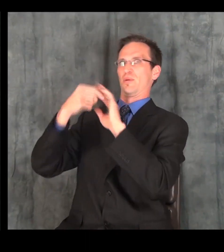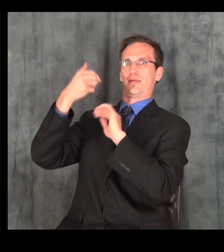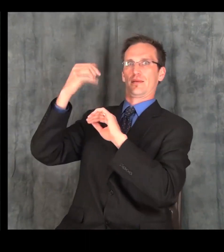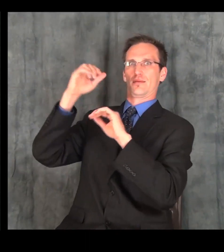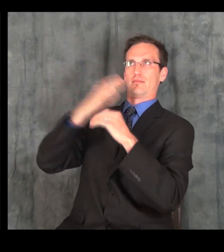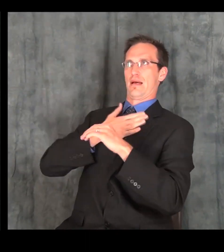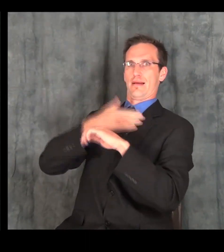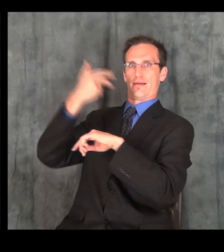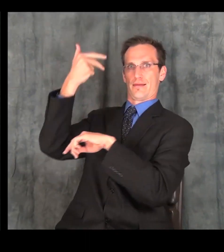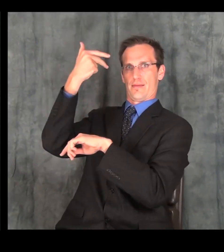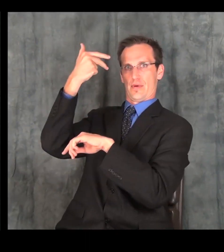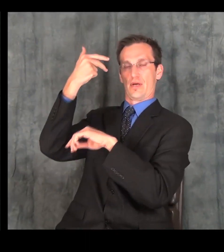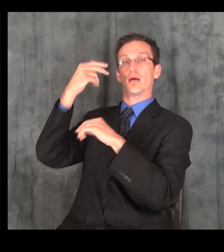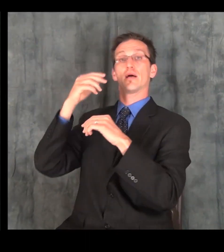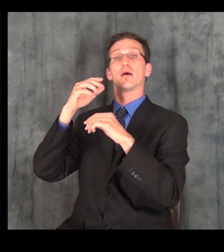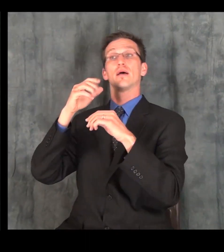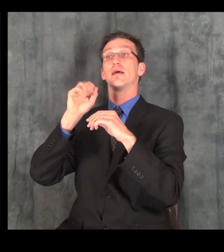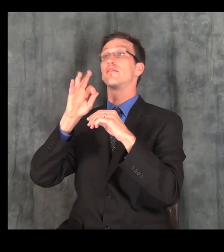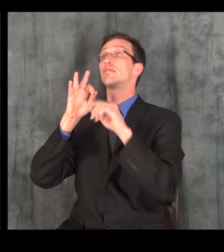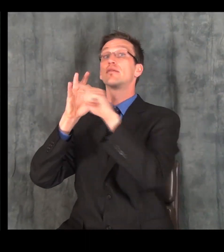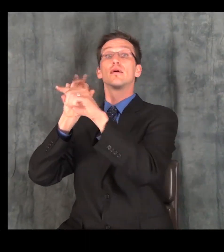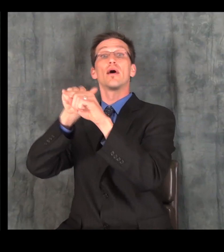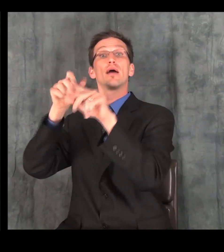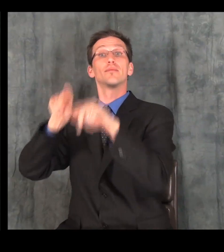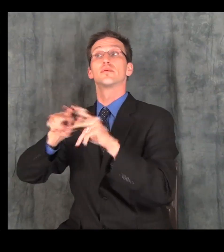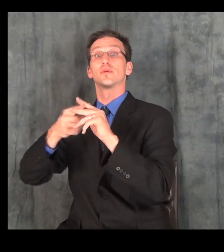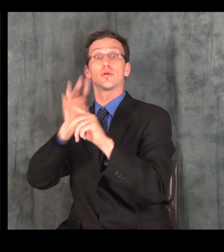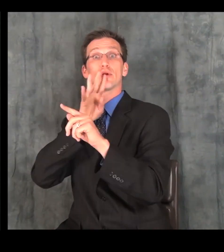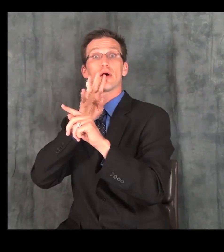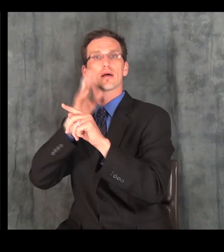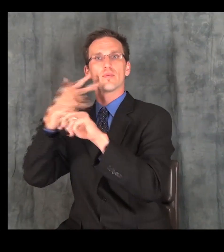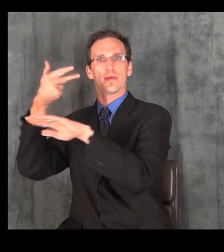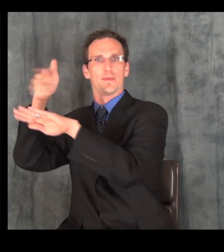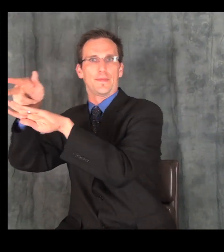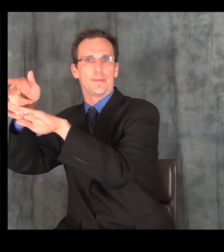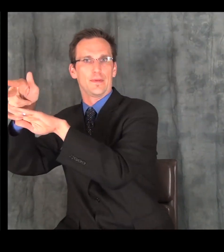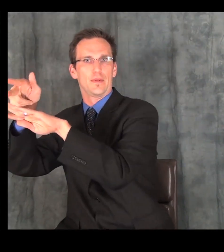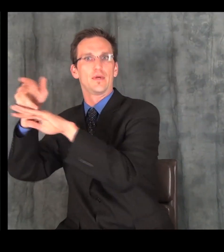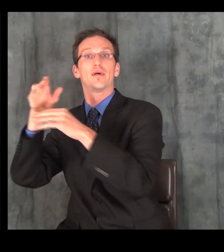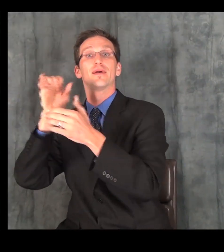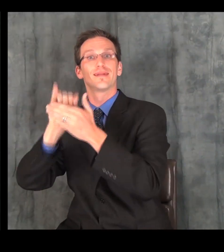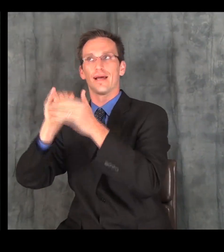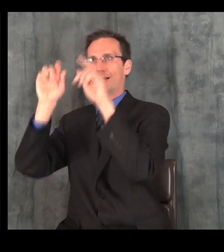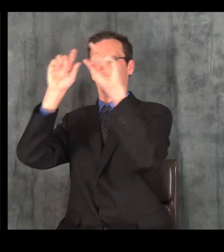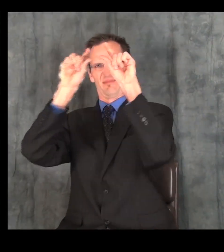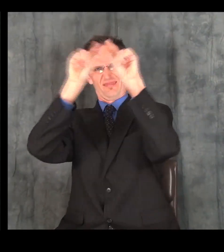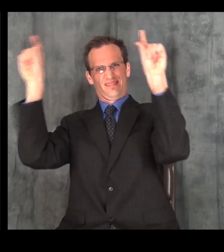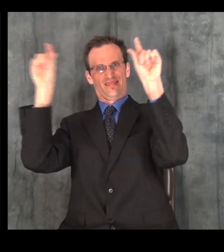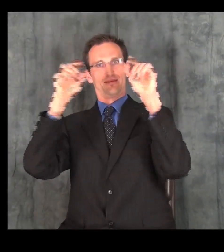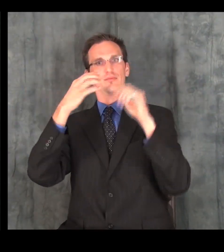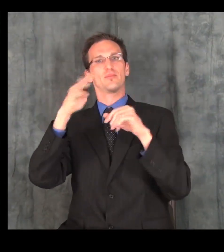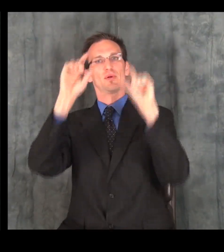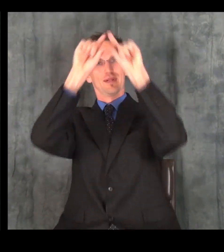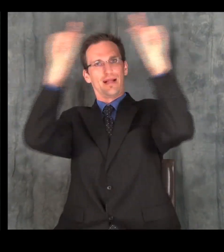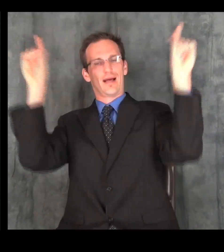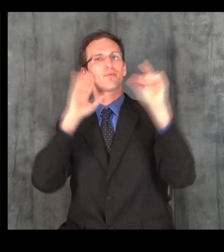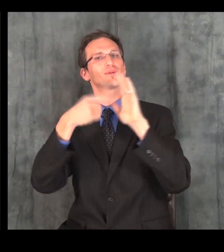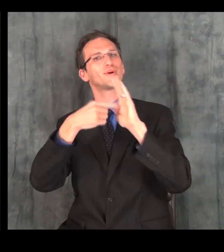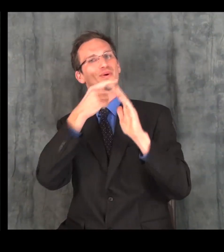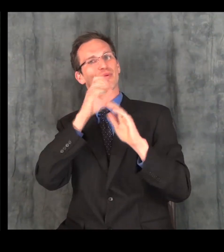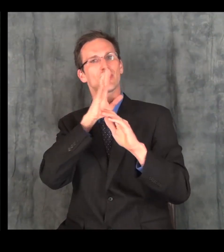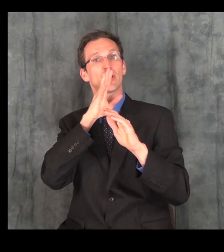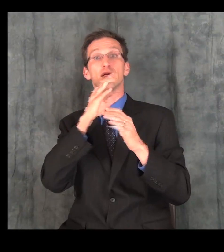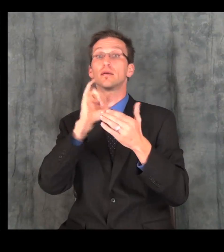camera picks up on that signal, so that the visual then gets the blue line. So it's actually quite good for deaf people who are